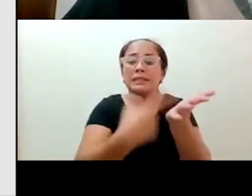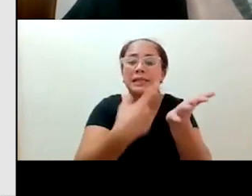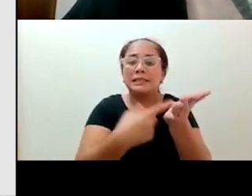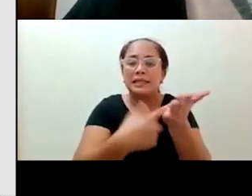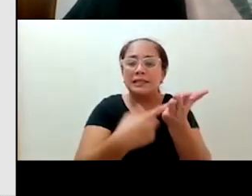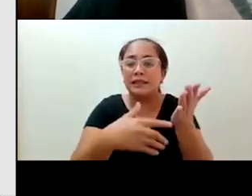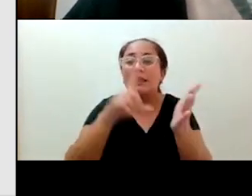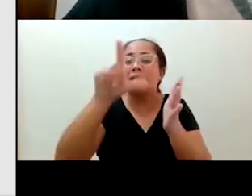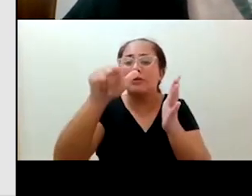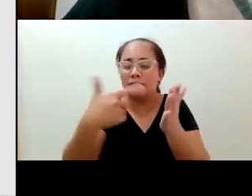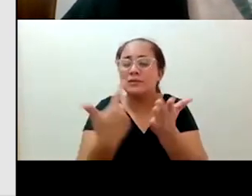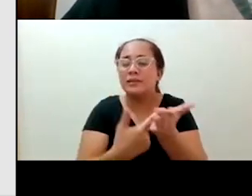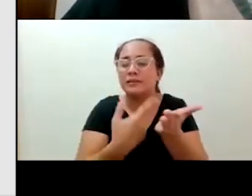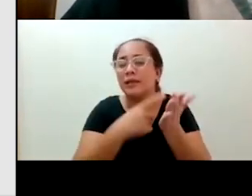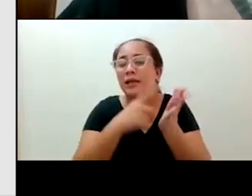then.